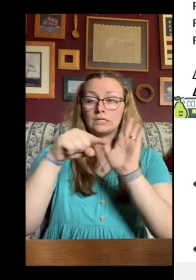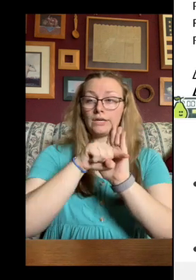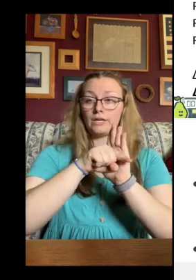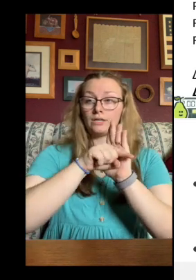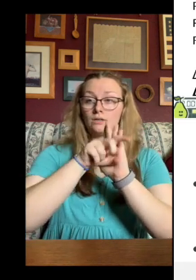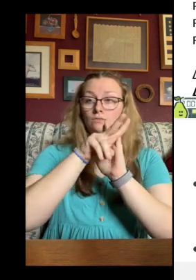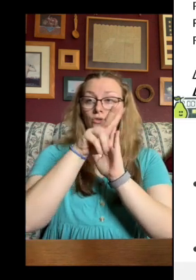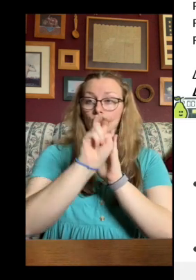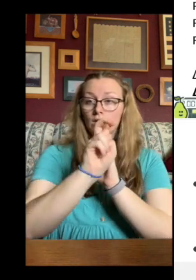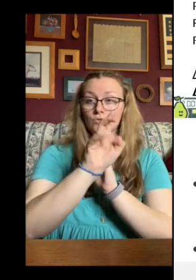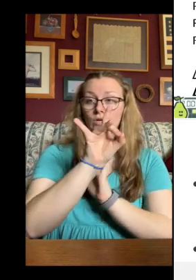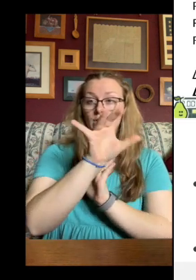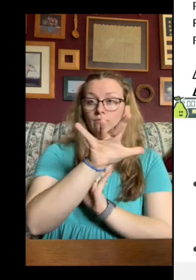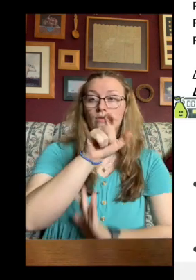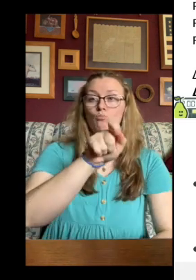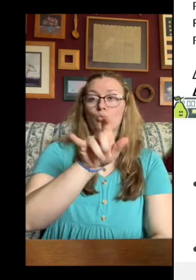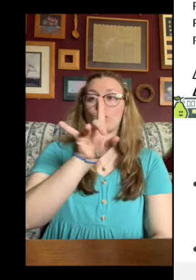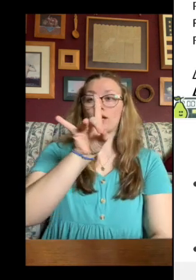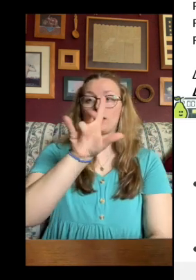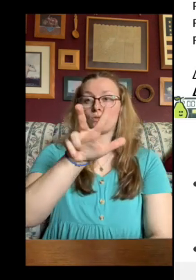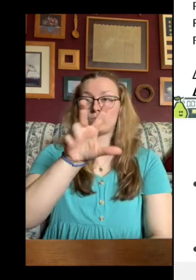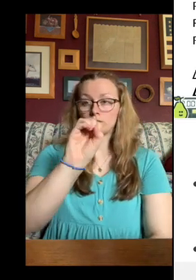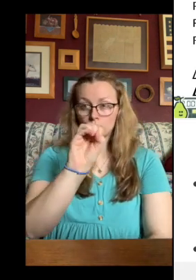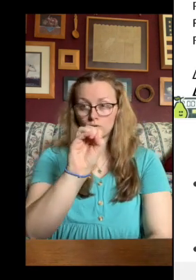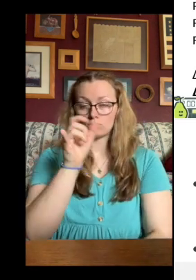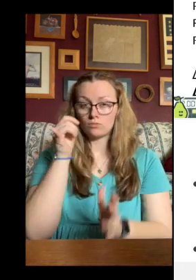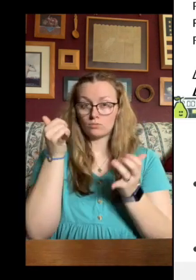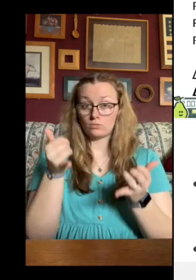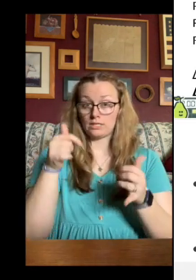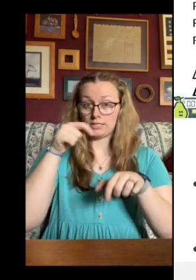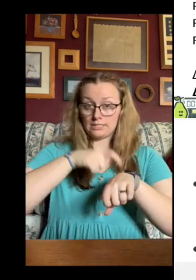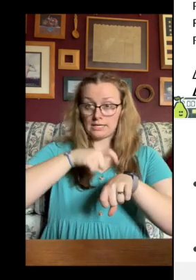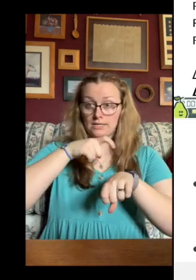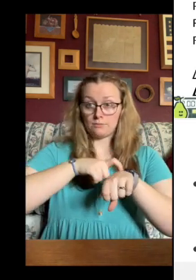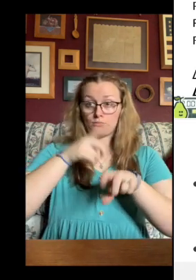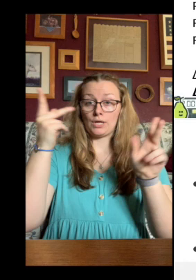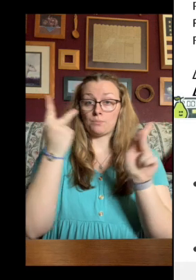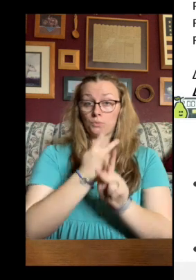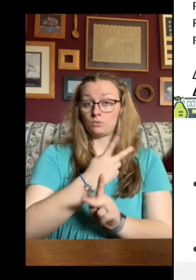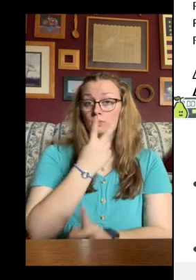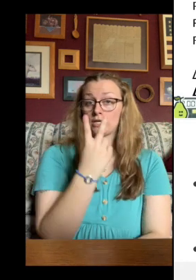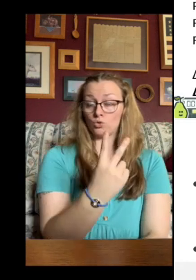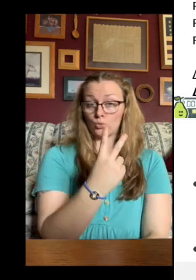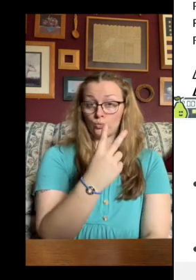time. And we multiply it by 2 because there's 2 of them.